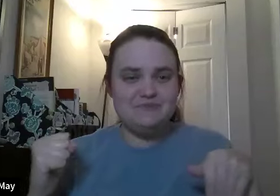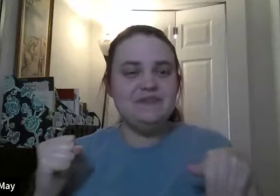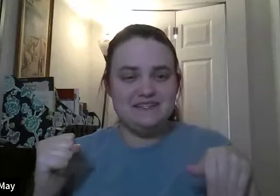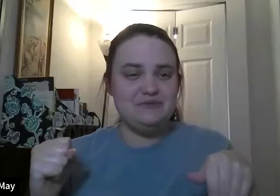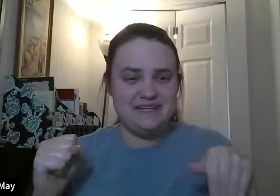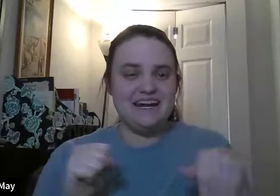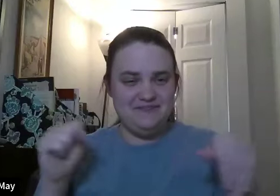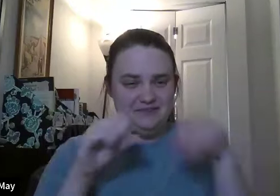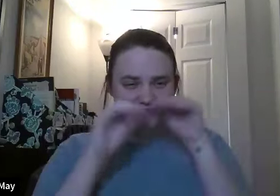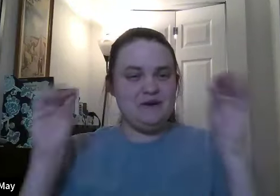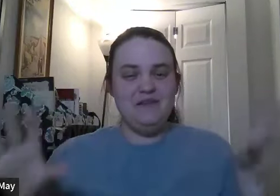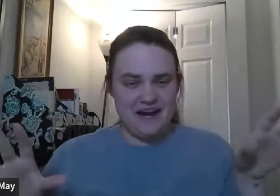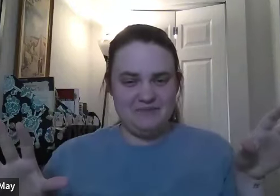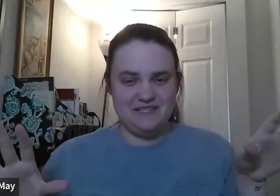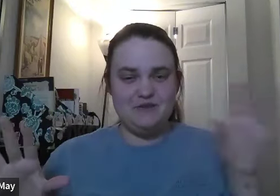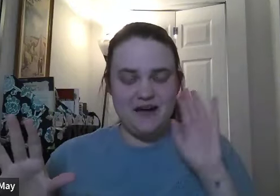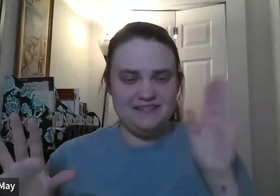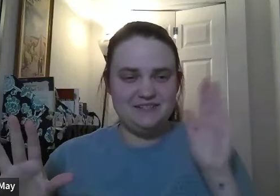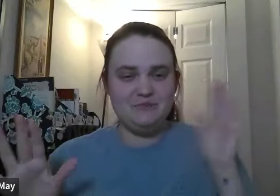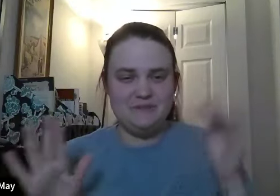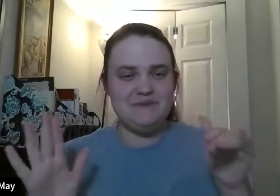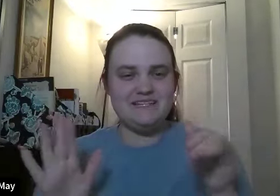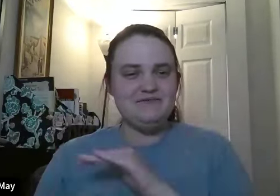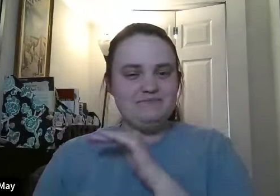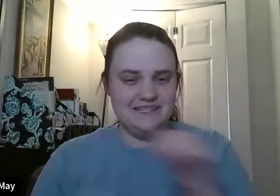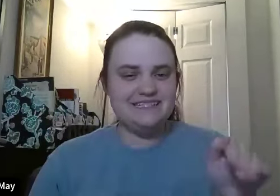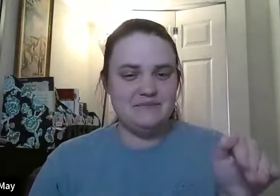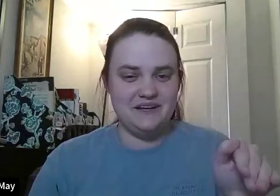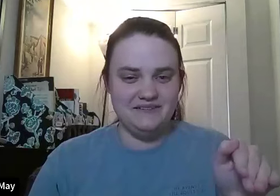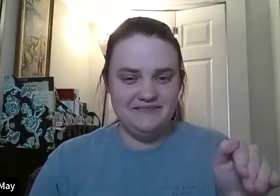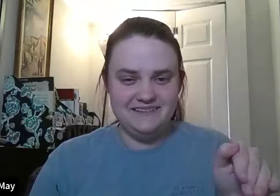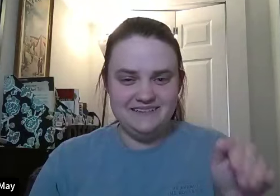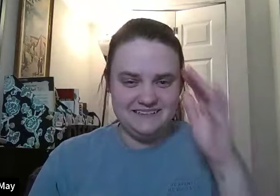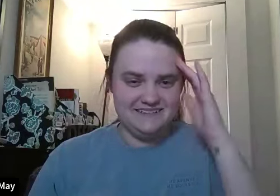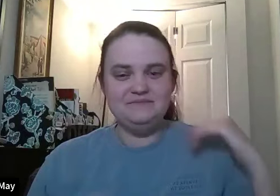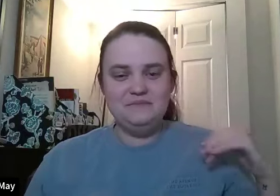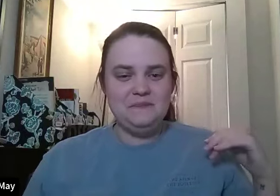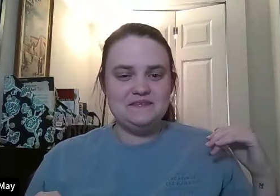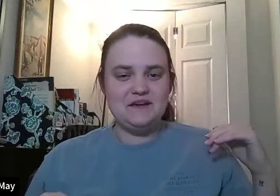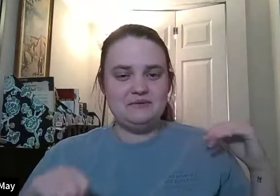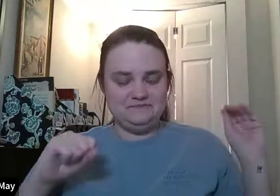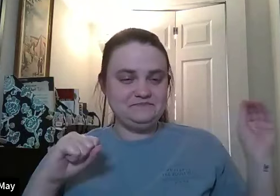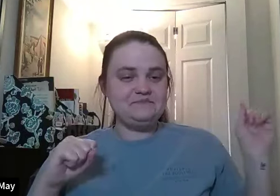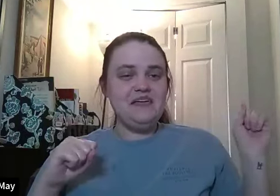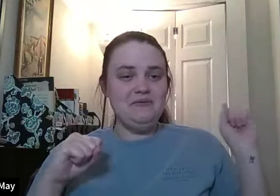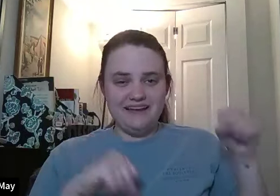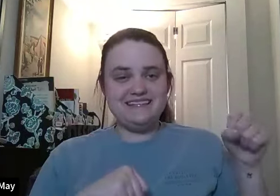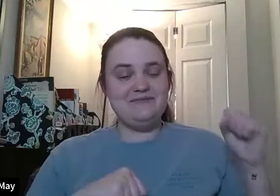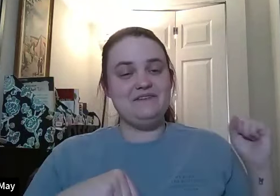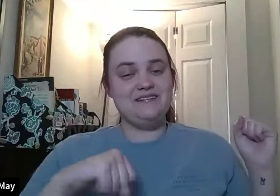like 2 weeks and there's been a lot happening. So if I start to repeat myself, please let me know. So, like I said, we have